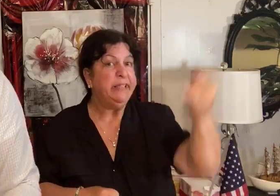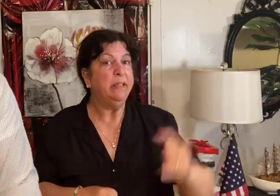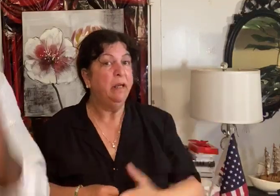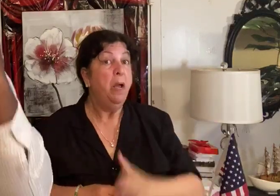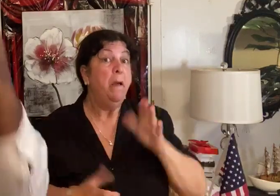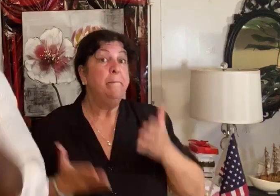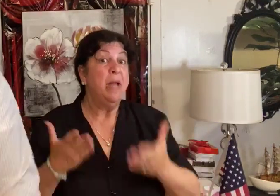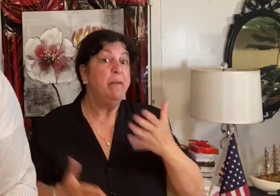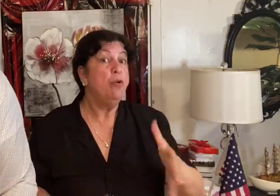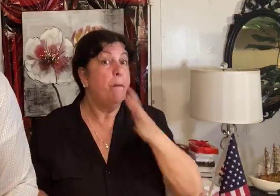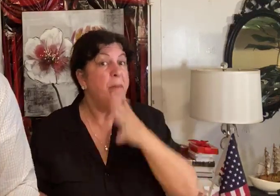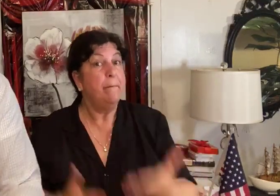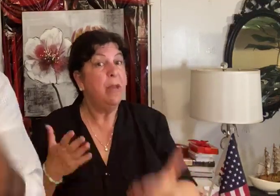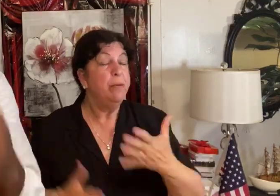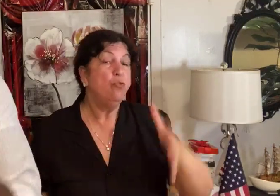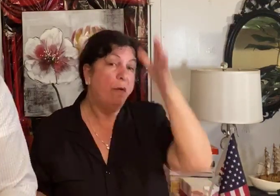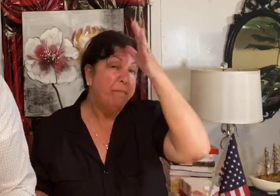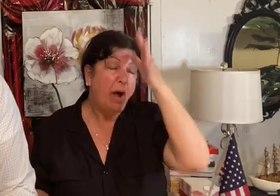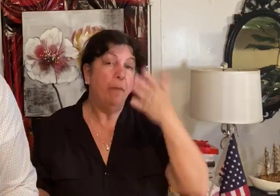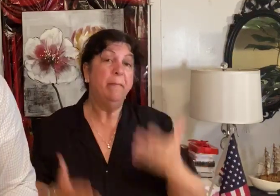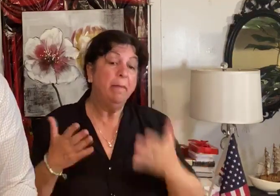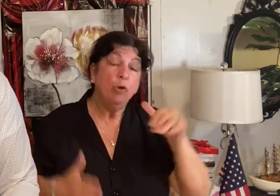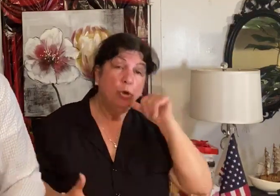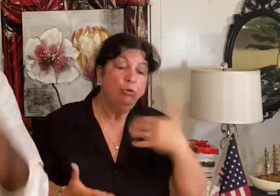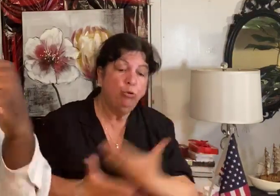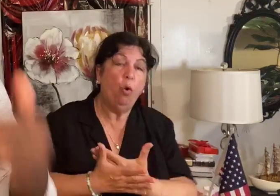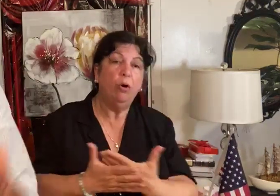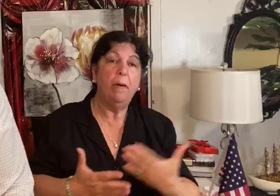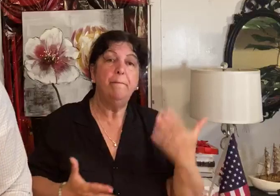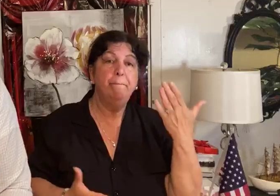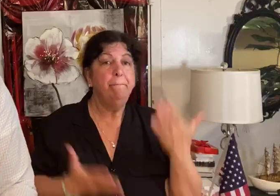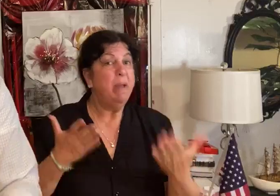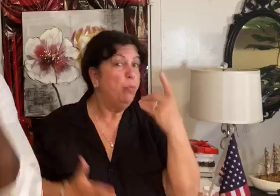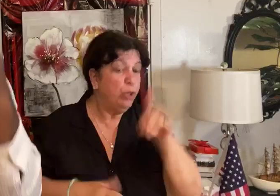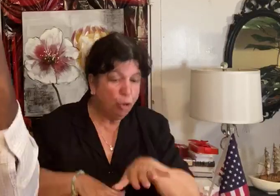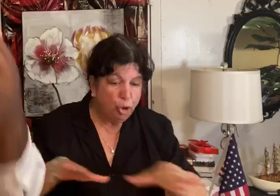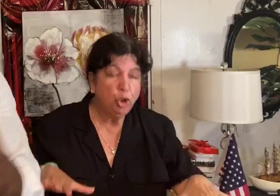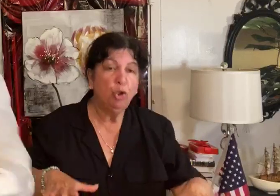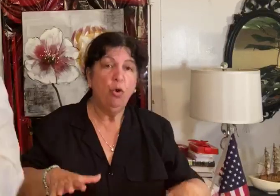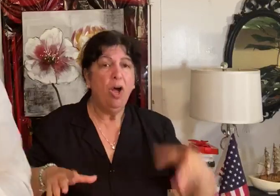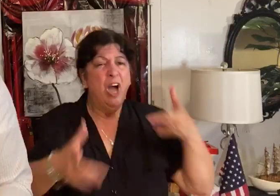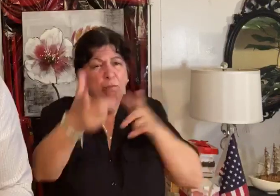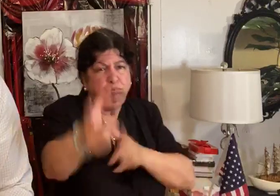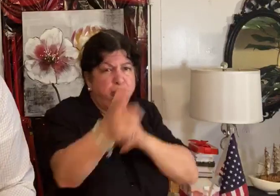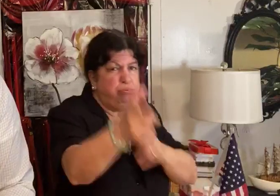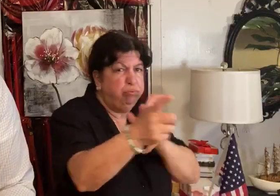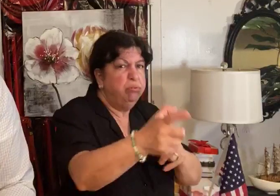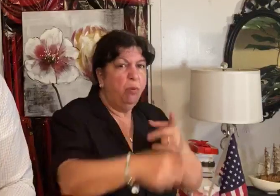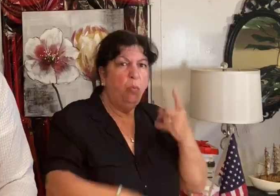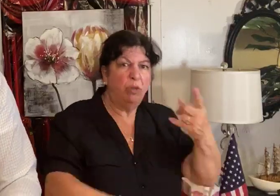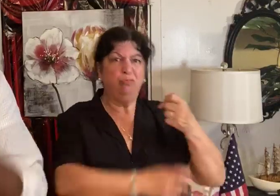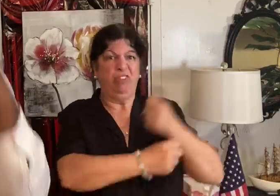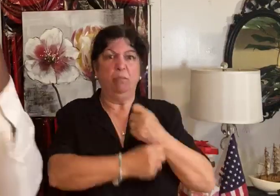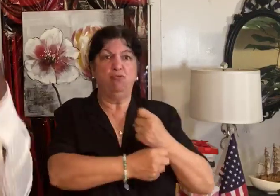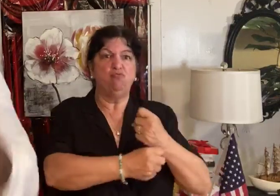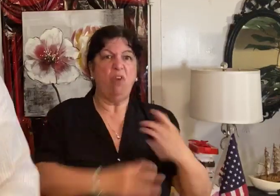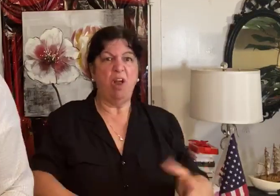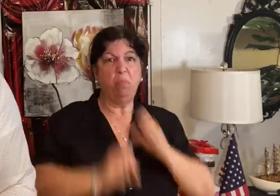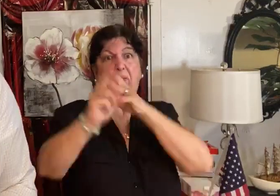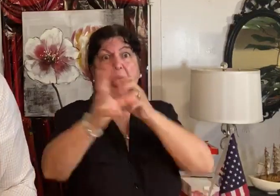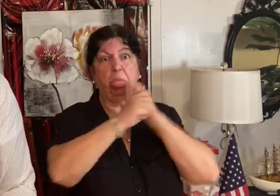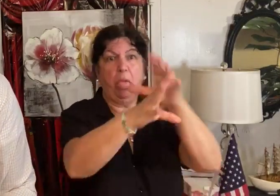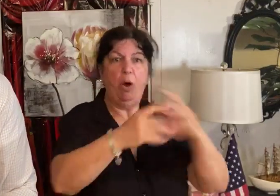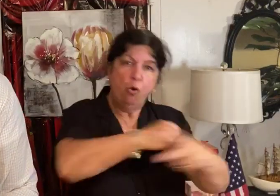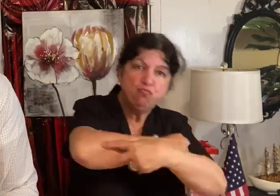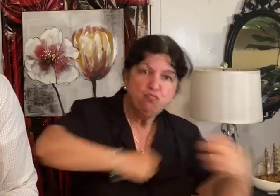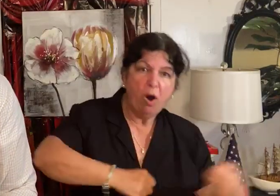your mom, maybe your dad, maybe your daughter, maybe one of your children that get shot by one of these thugs, might get